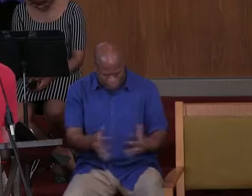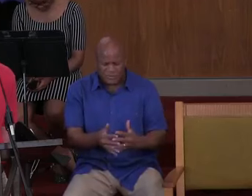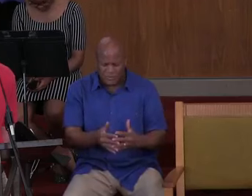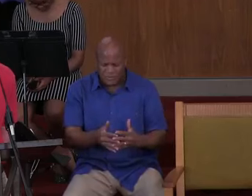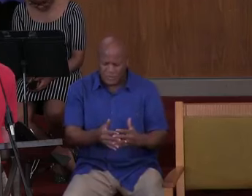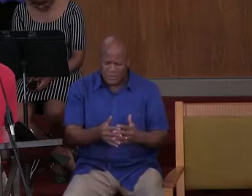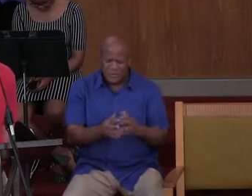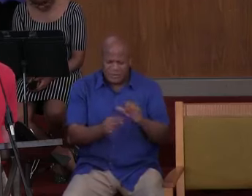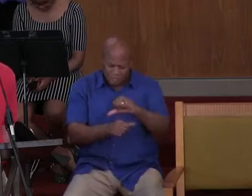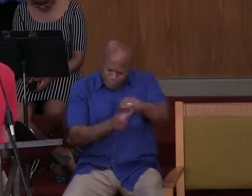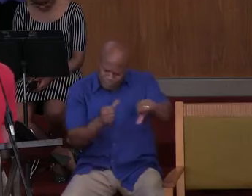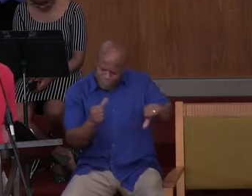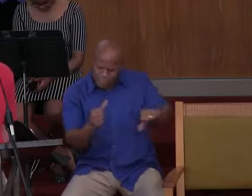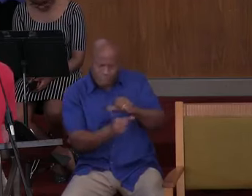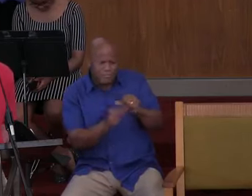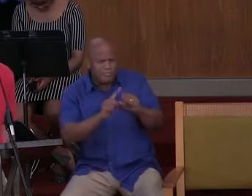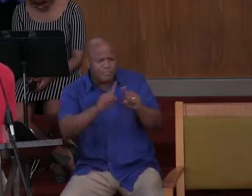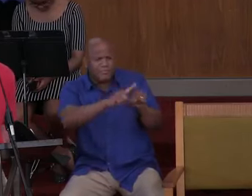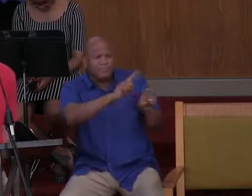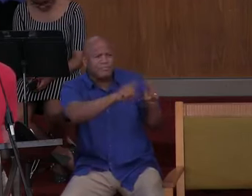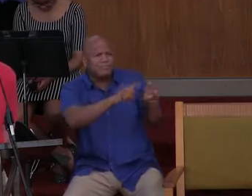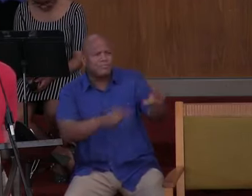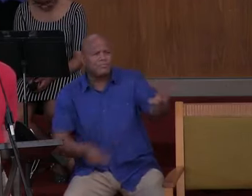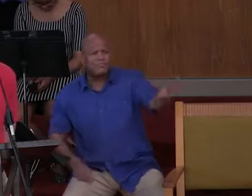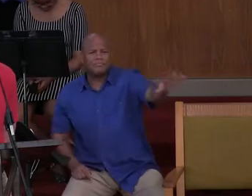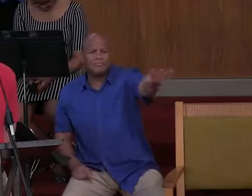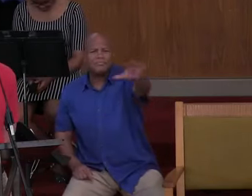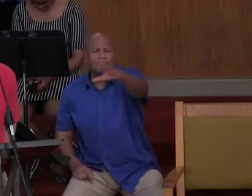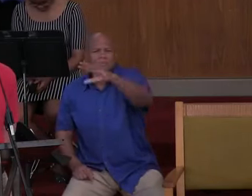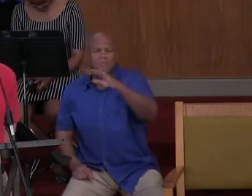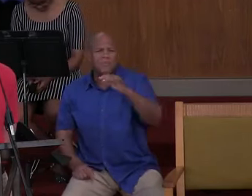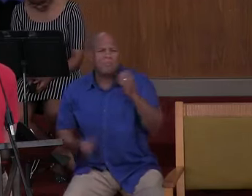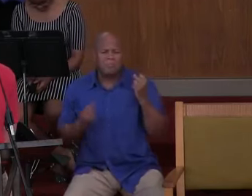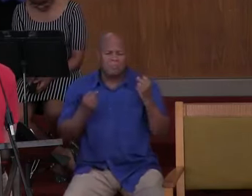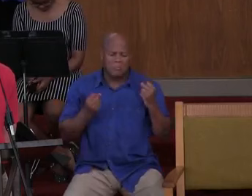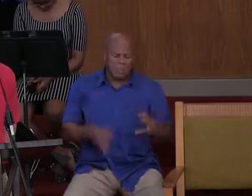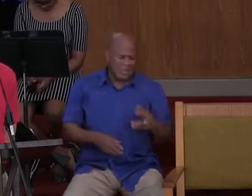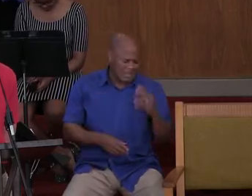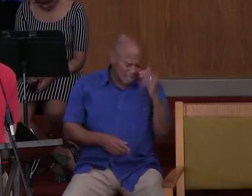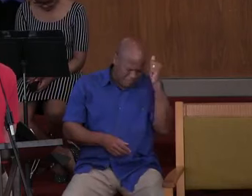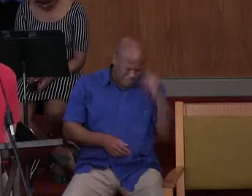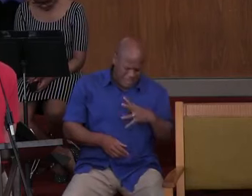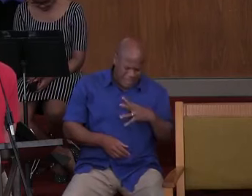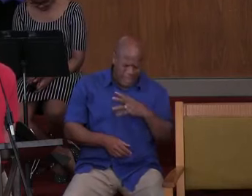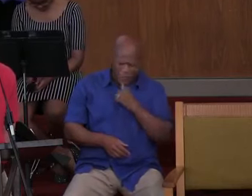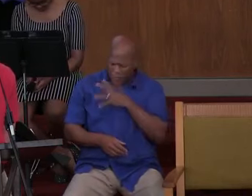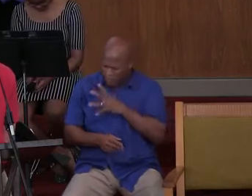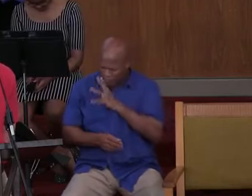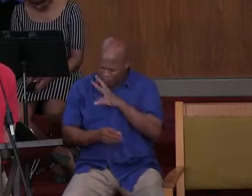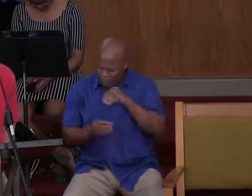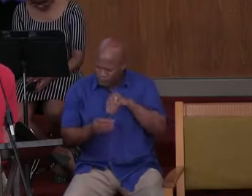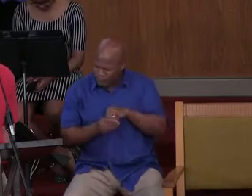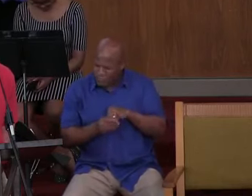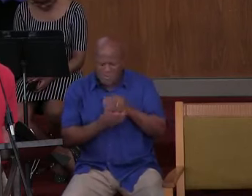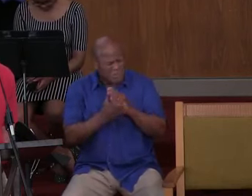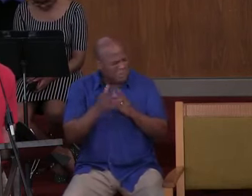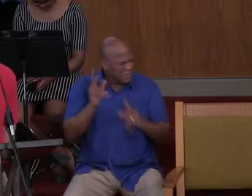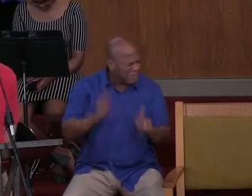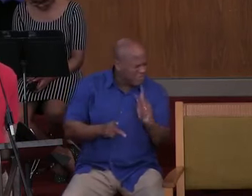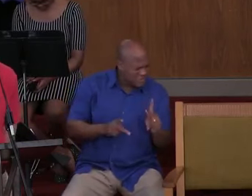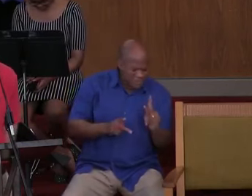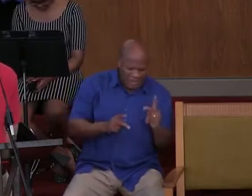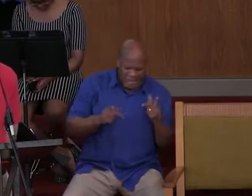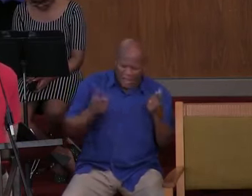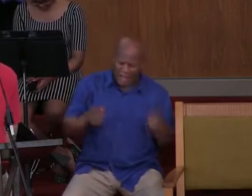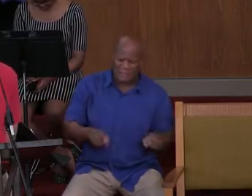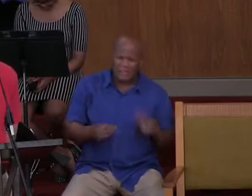for relationships, Lord, that many moms are in. There's some folks that are just hurting